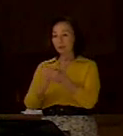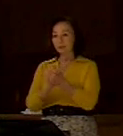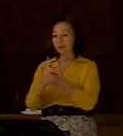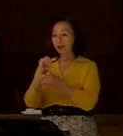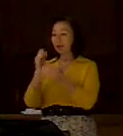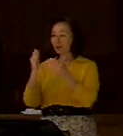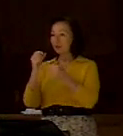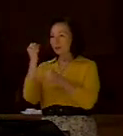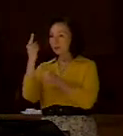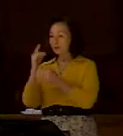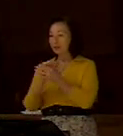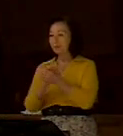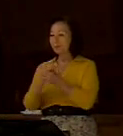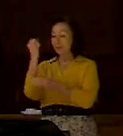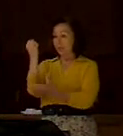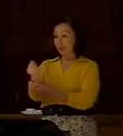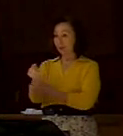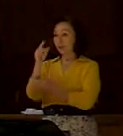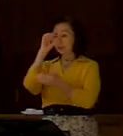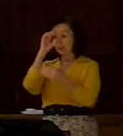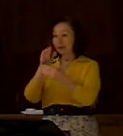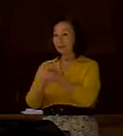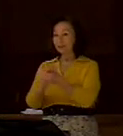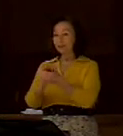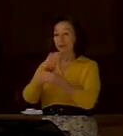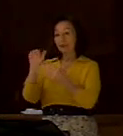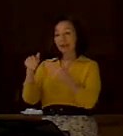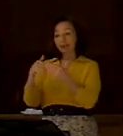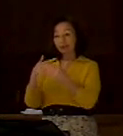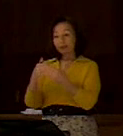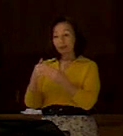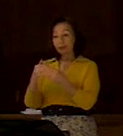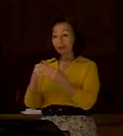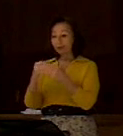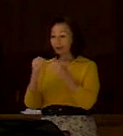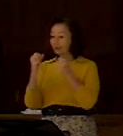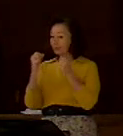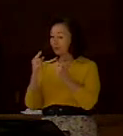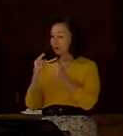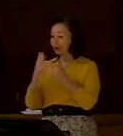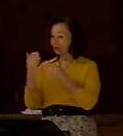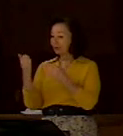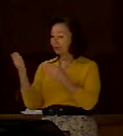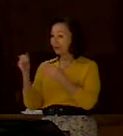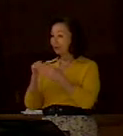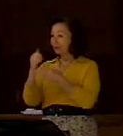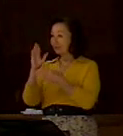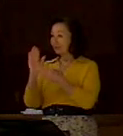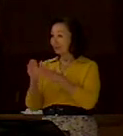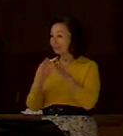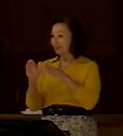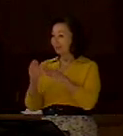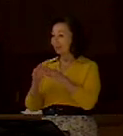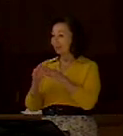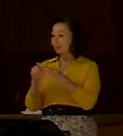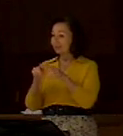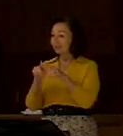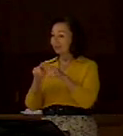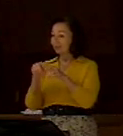this. Abraham believed, and all at once, all those things that God told him to do, it was as if he was doing that.